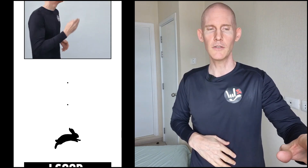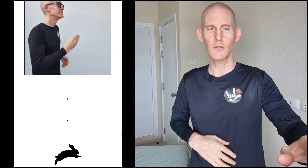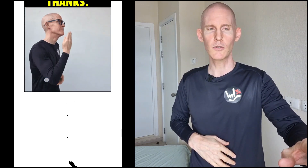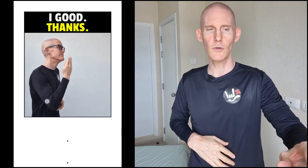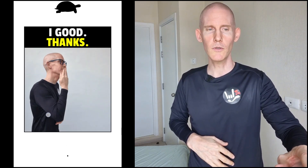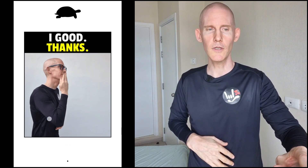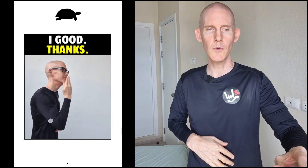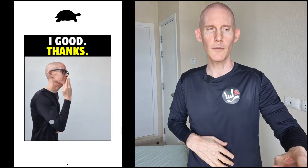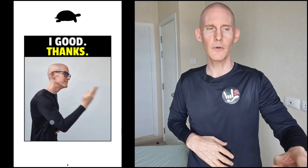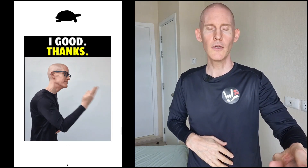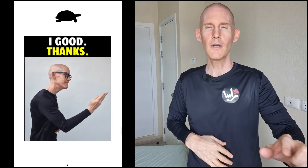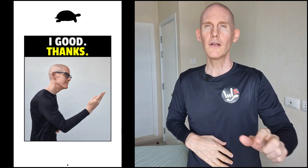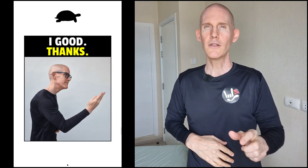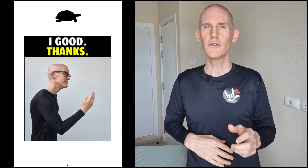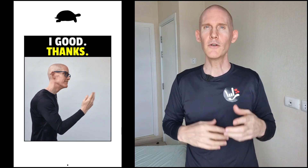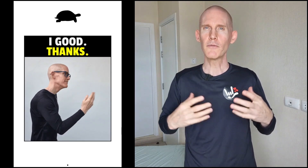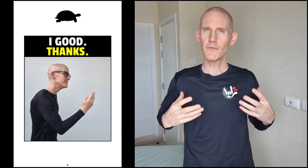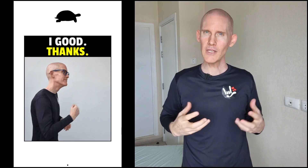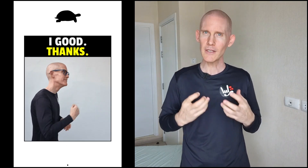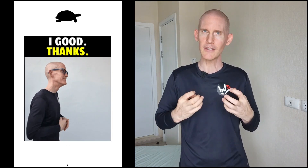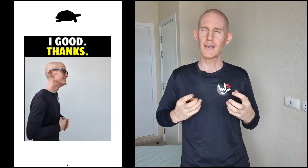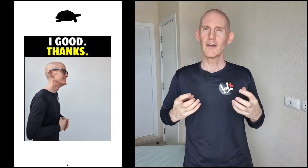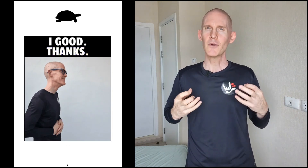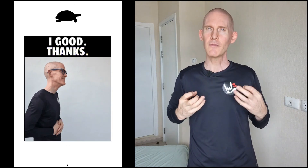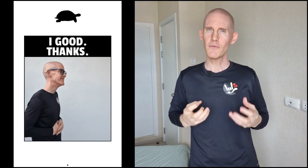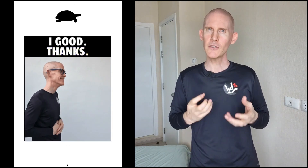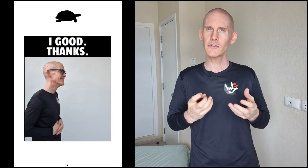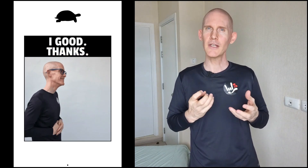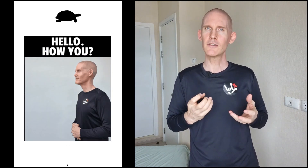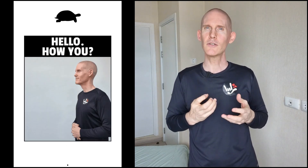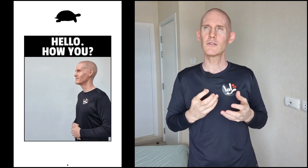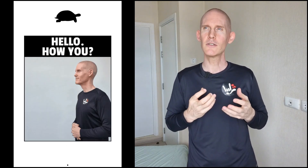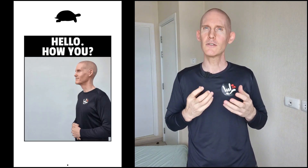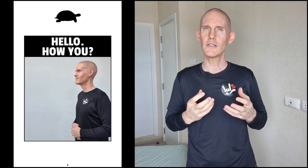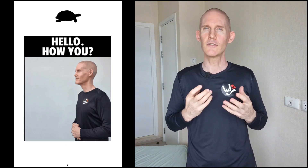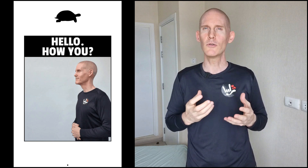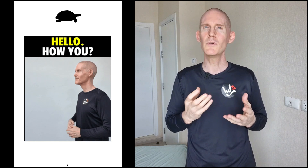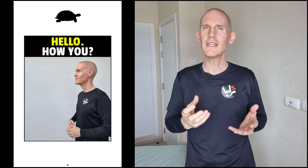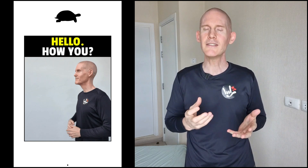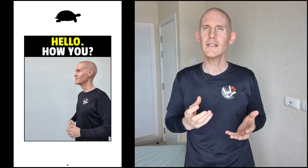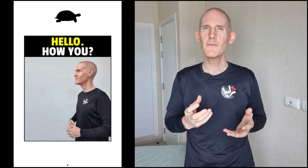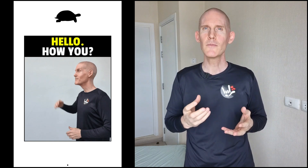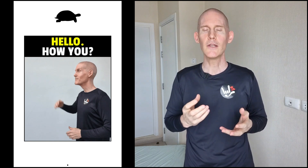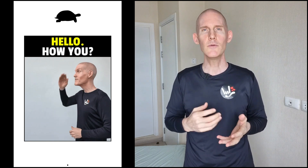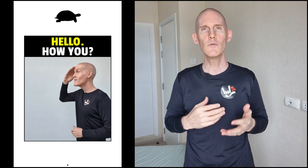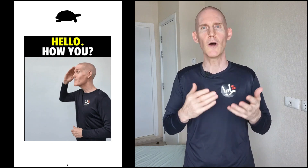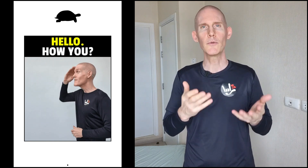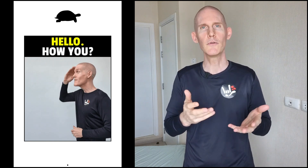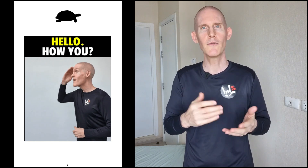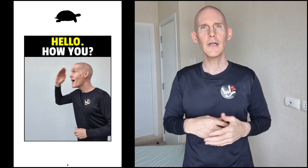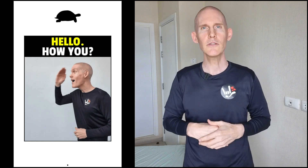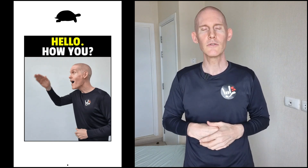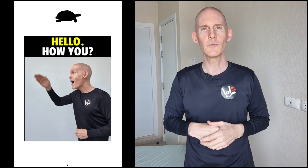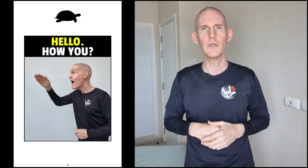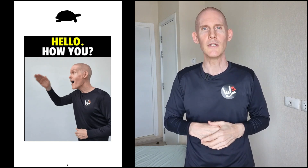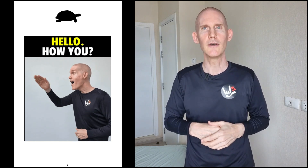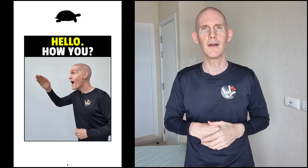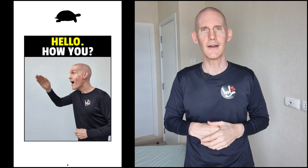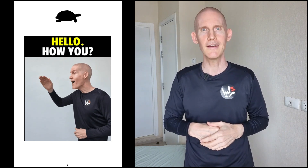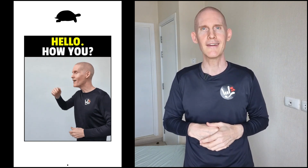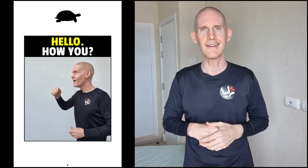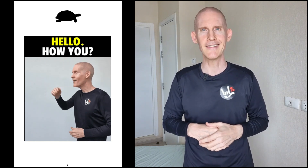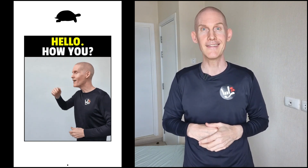them and just soak them up. You'll feel it. When it feels that it's too easy, then you move up to a faster